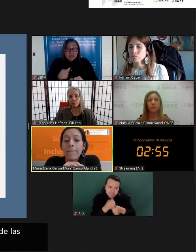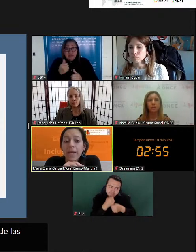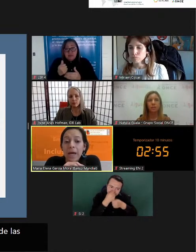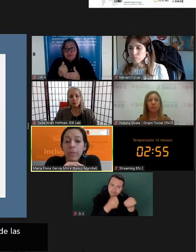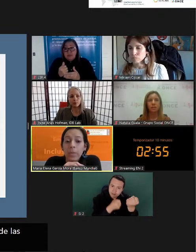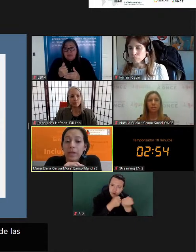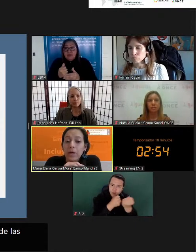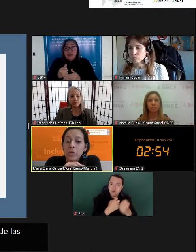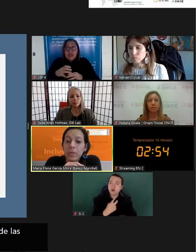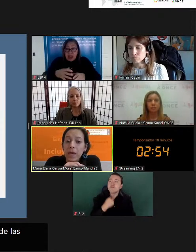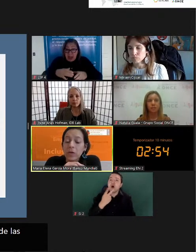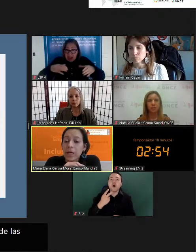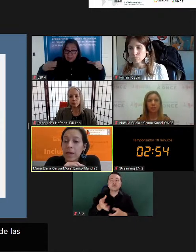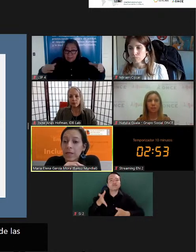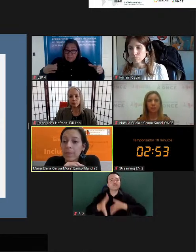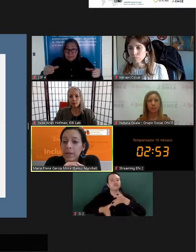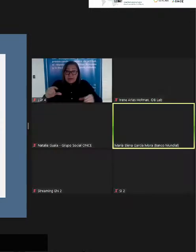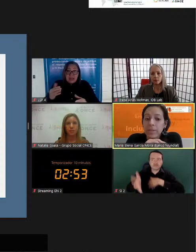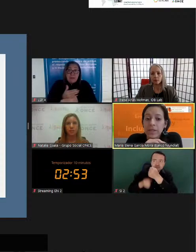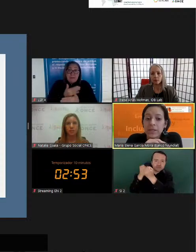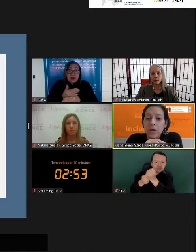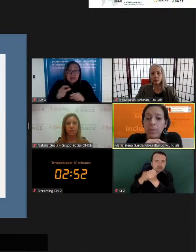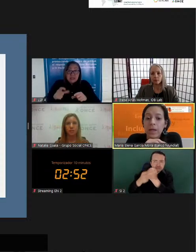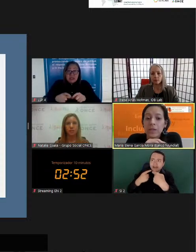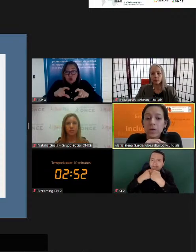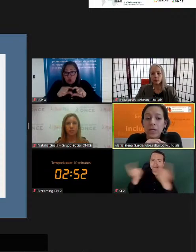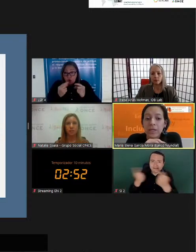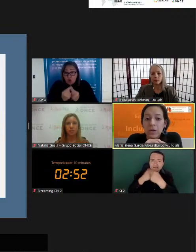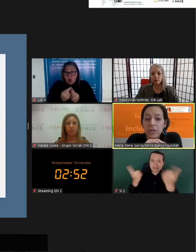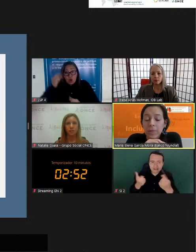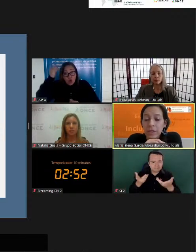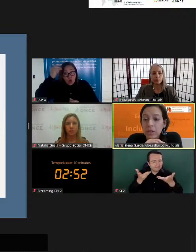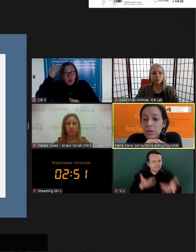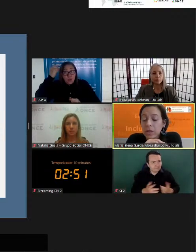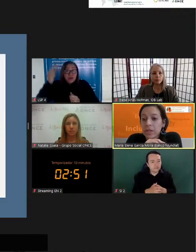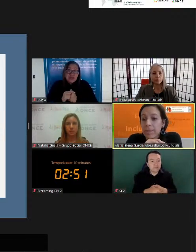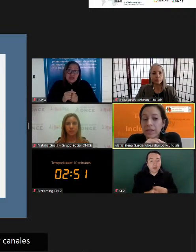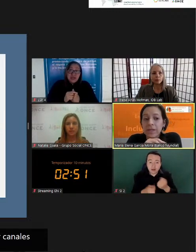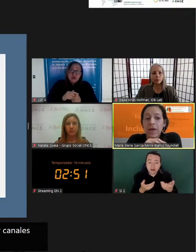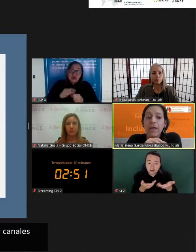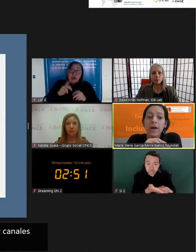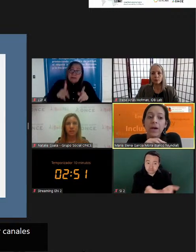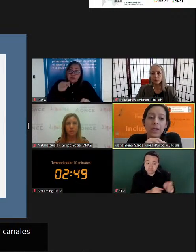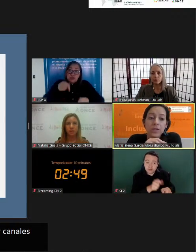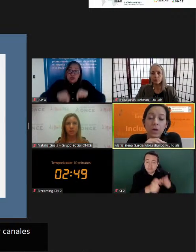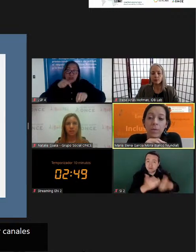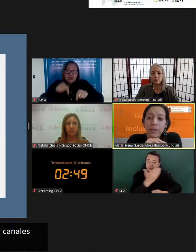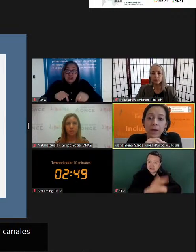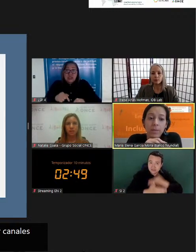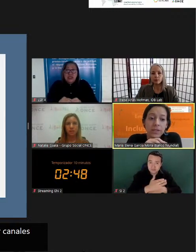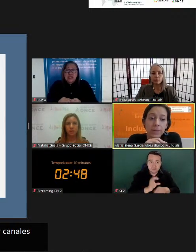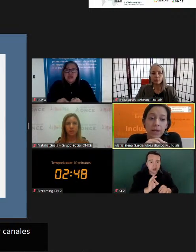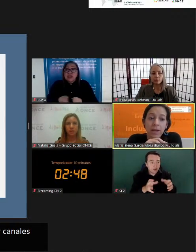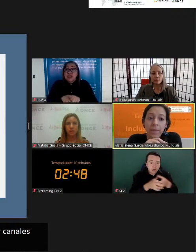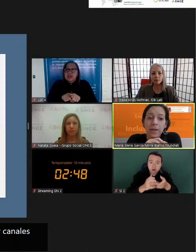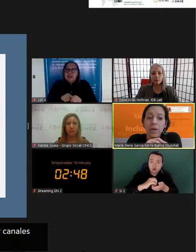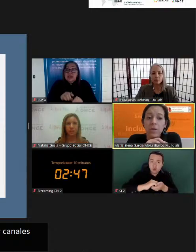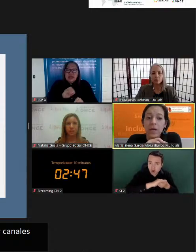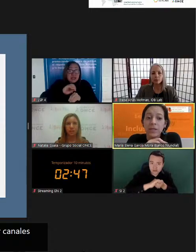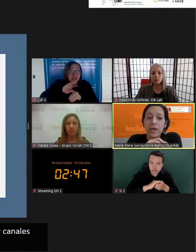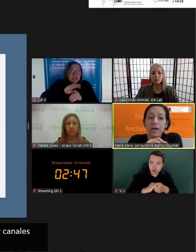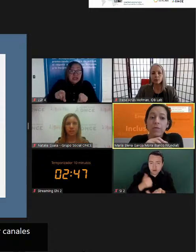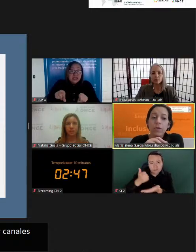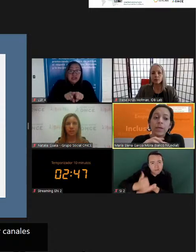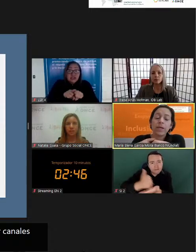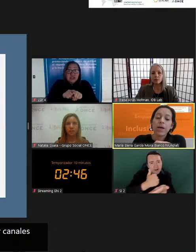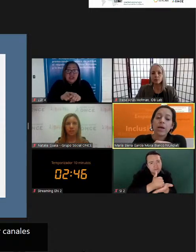with disabilities strengthening our organization's capacities working and the is extending